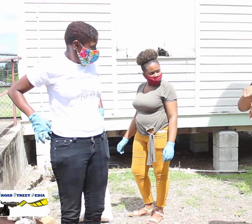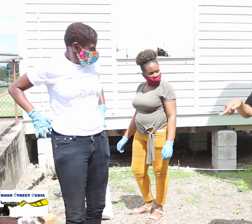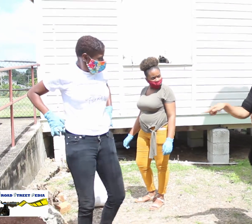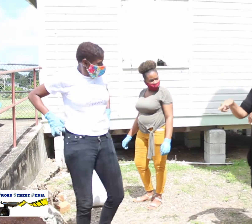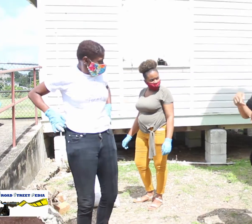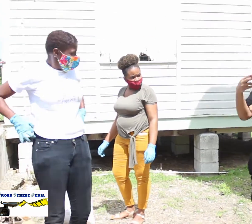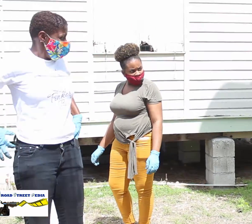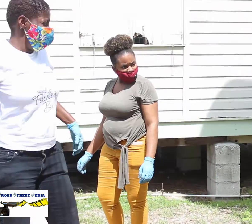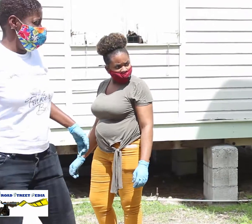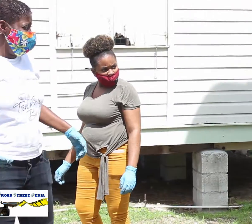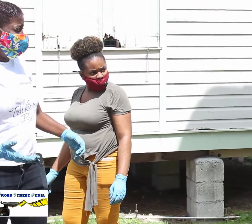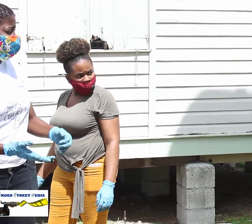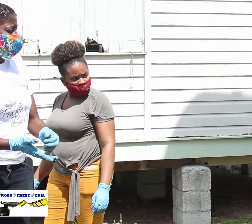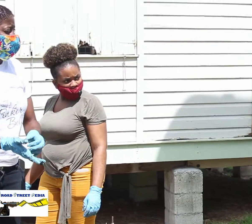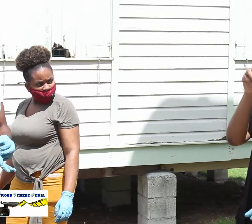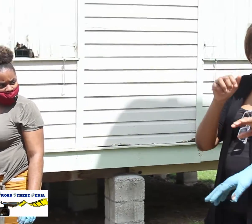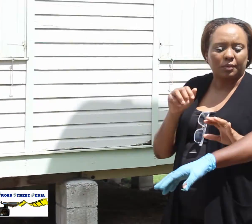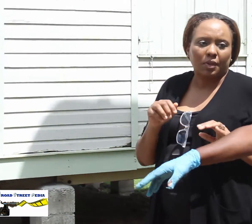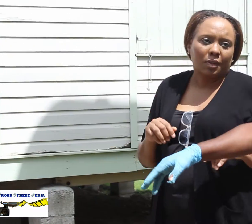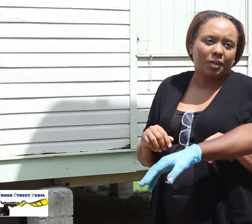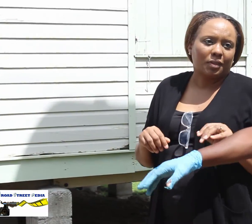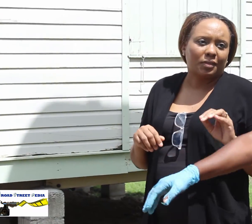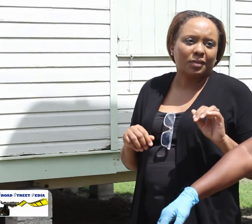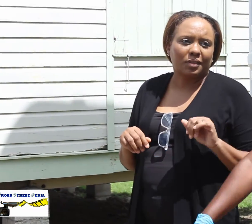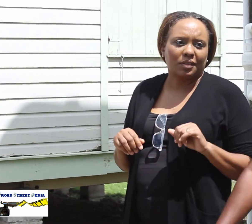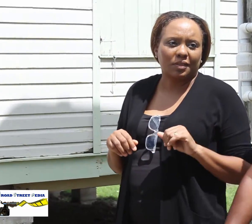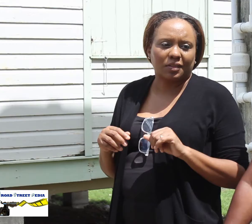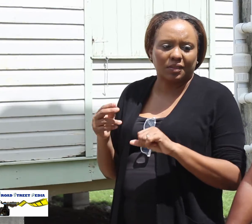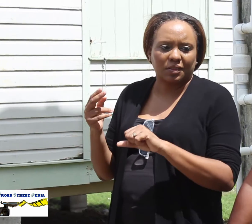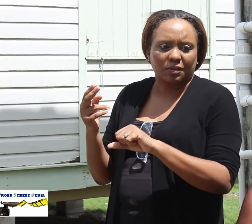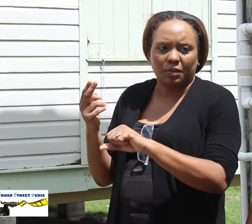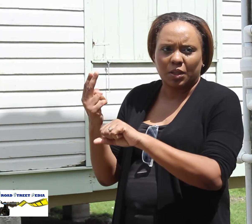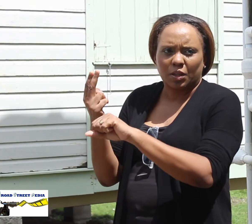You want me? You want me to come pull it here? Put it here. Put it here.